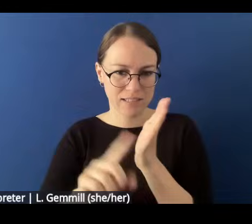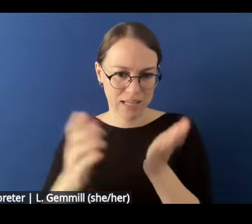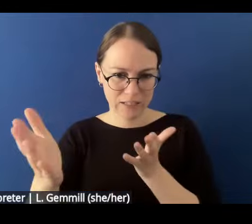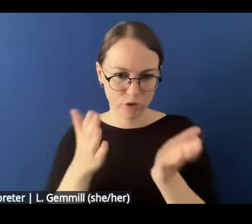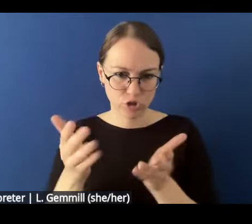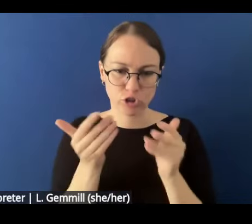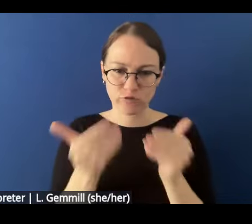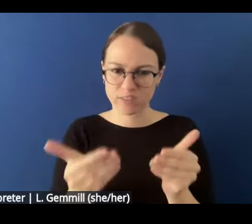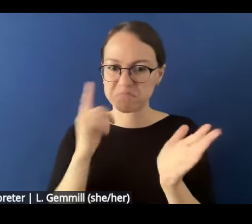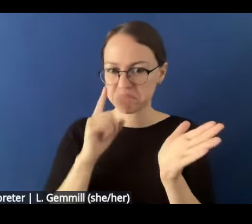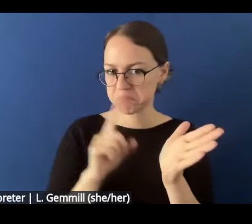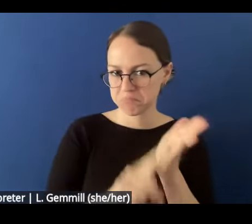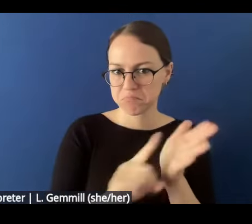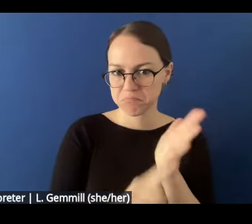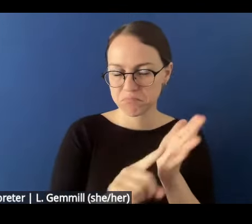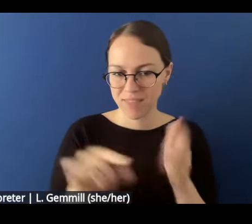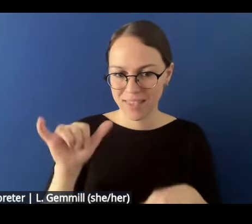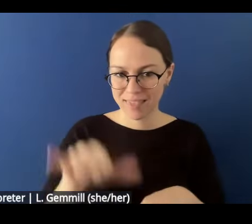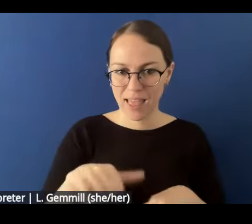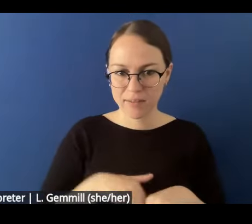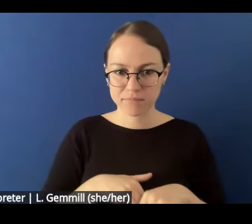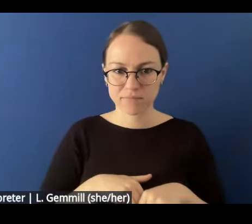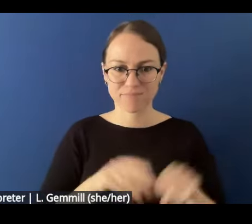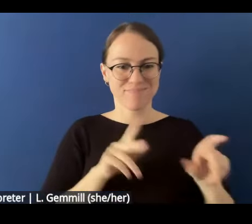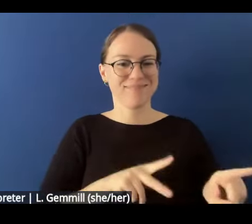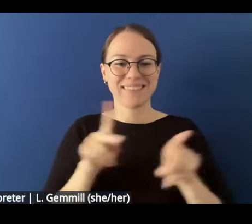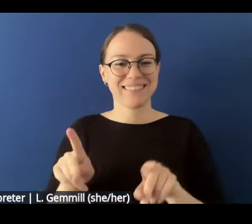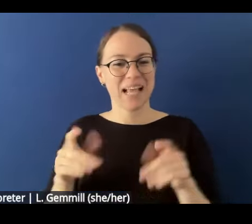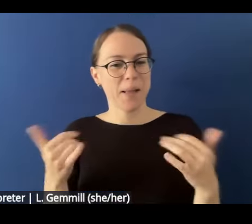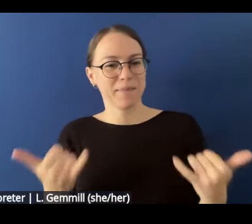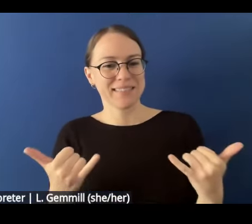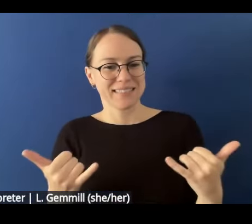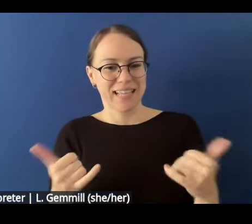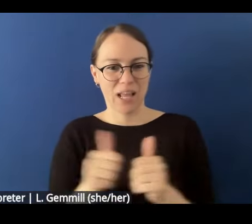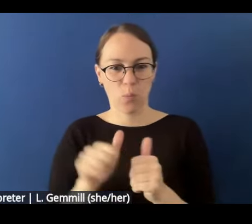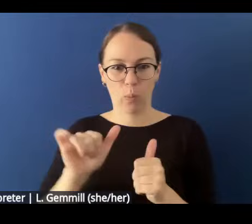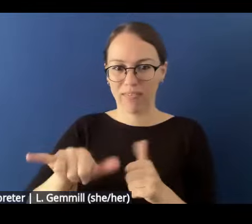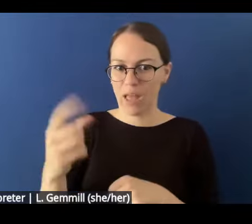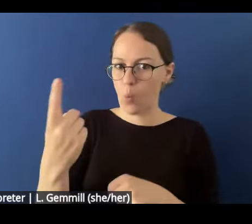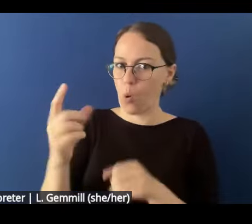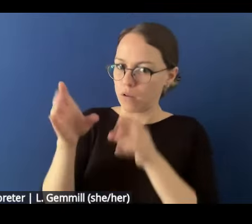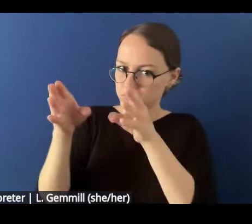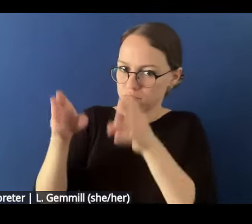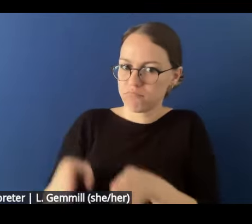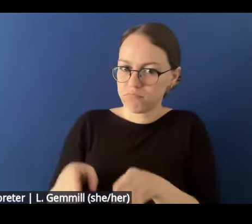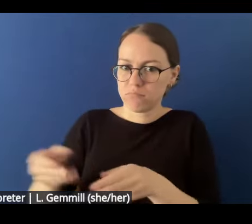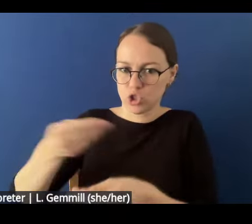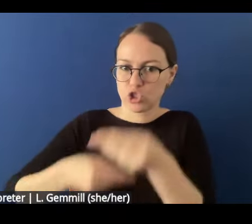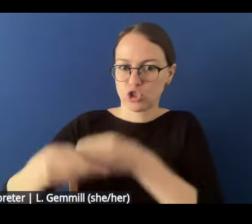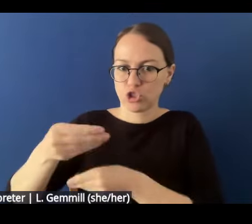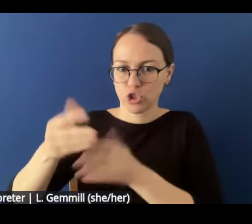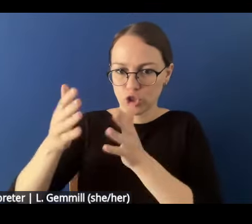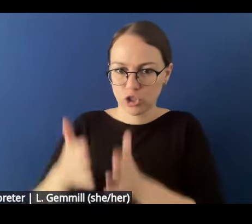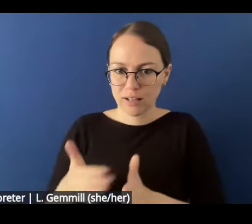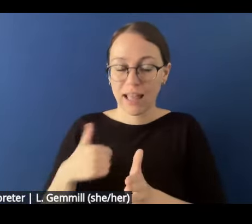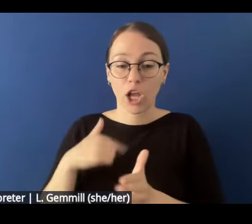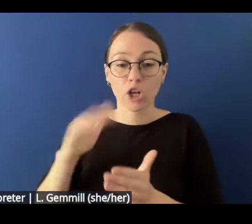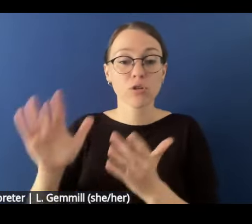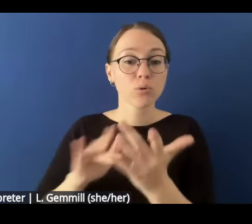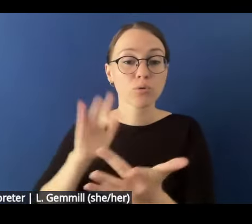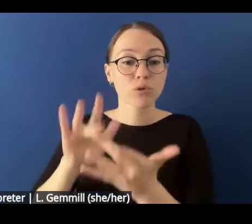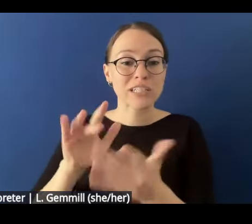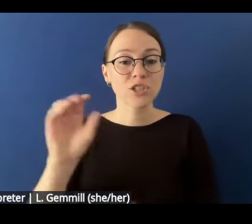investigate those further. We did the same thing here with this one individual circulator. We reached out to OIS and asked them to